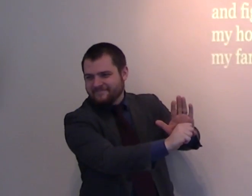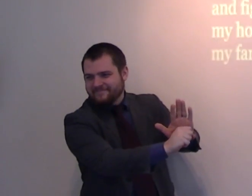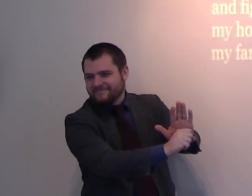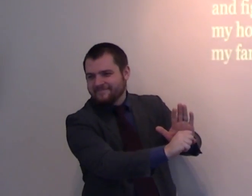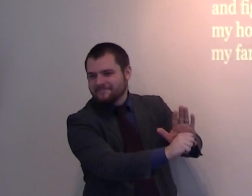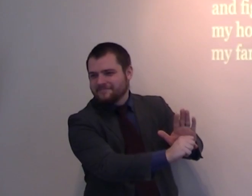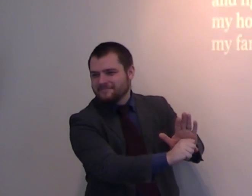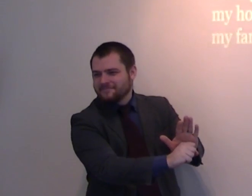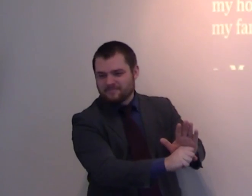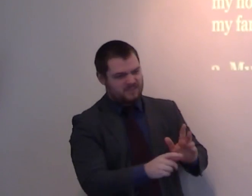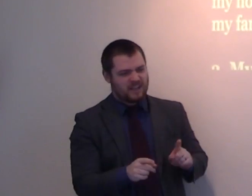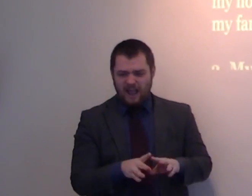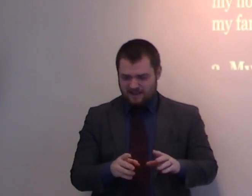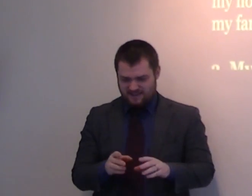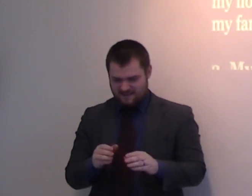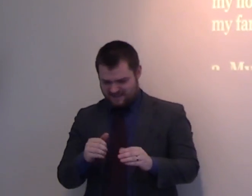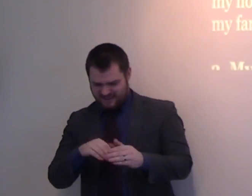I should not have big arguments and fights in my home.